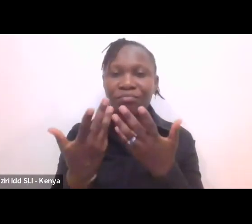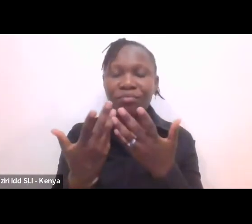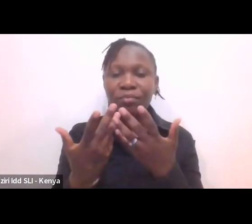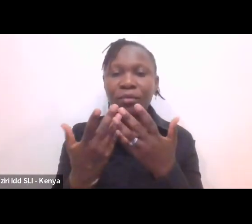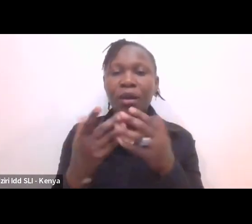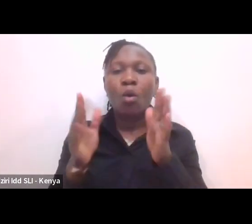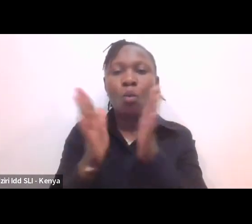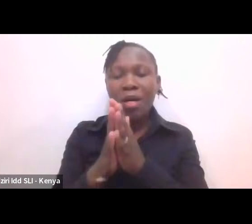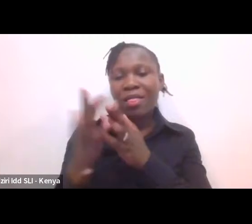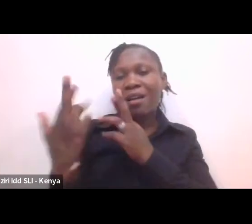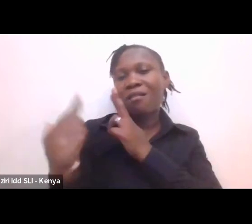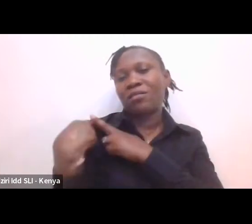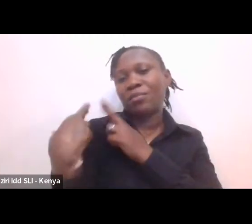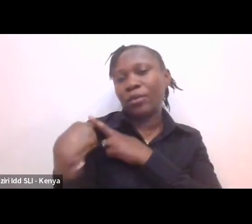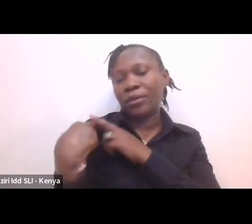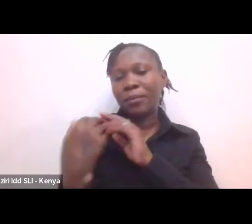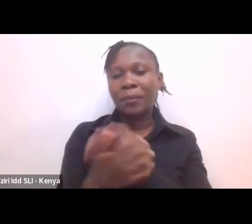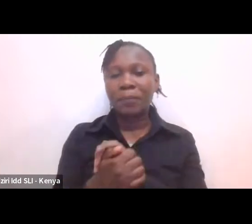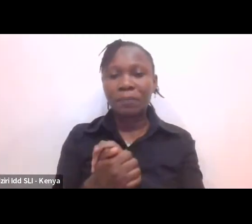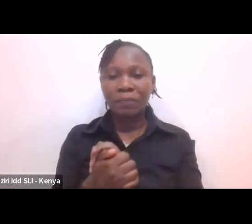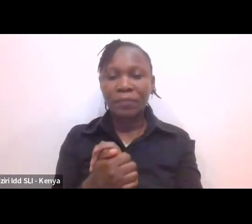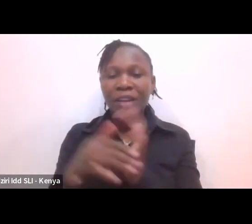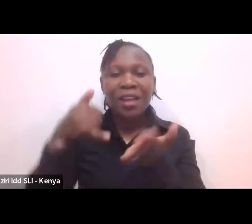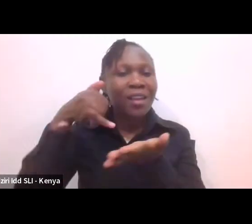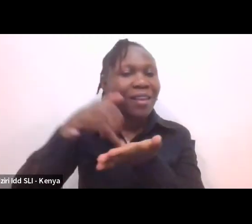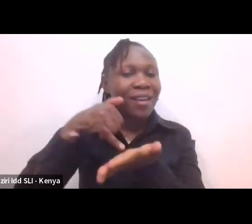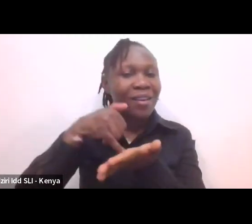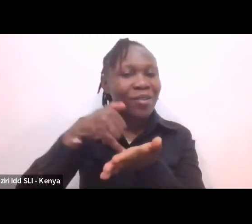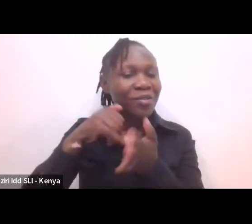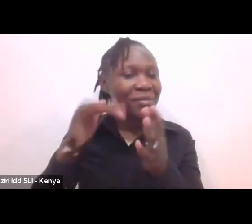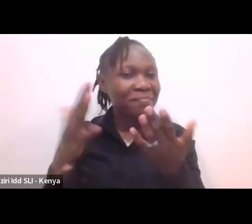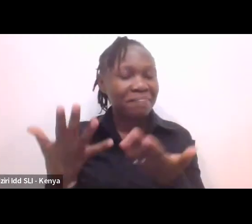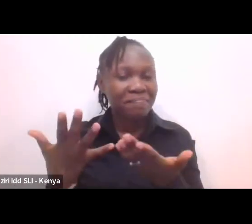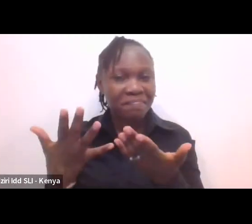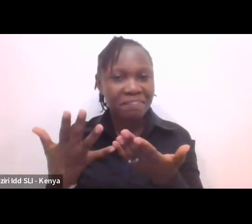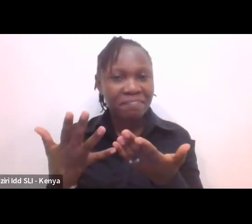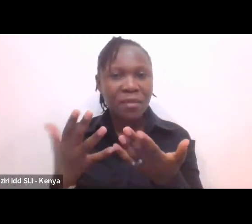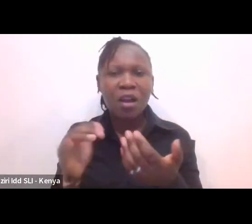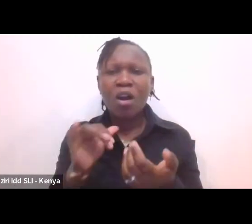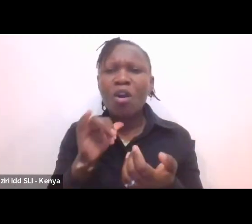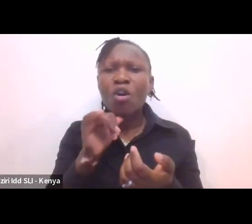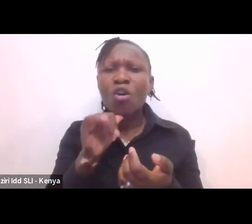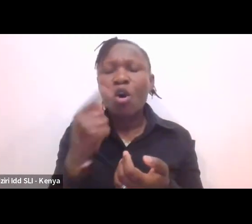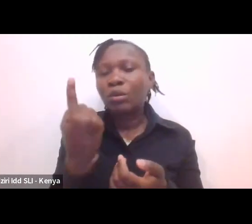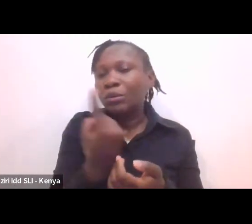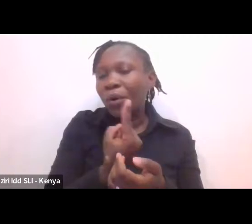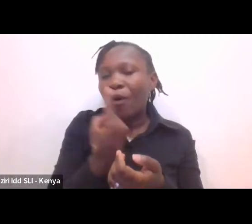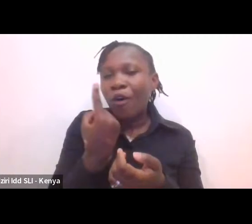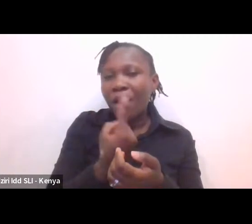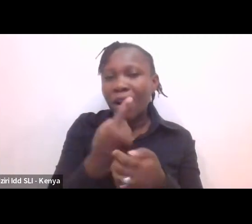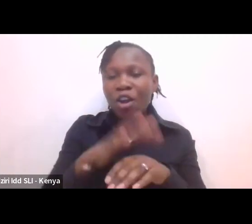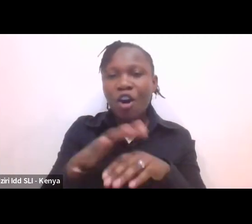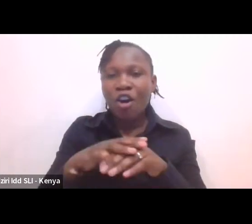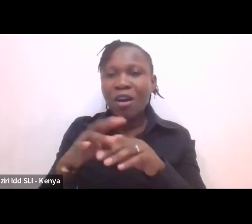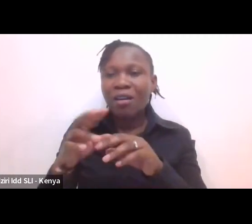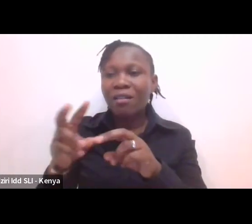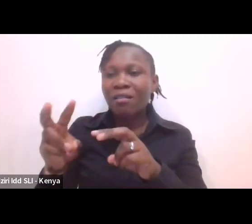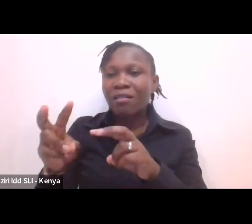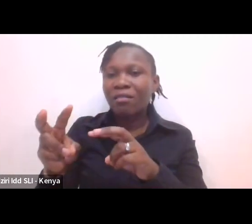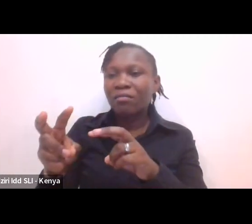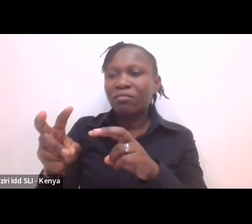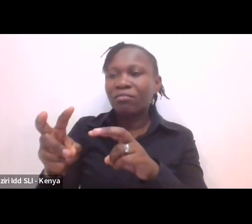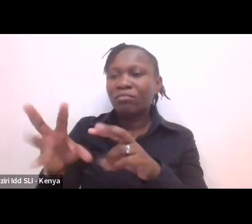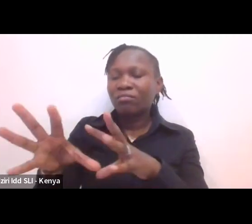responsibility, which includes not just being on the receiving end of, say,